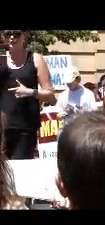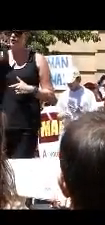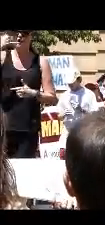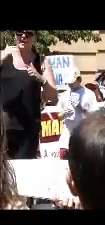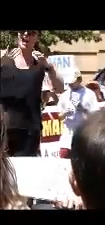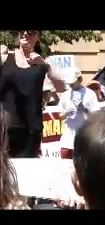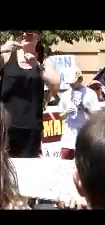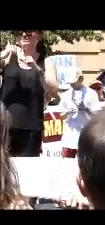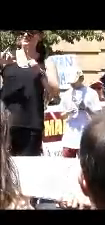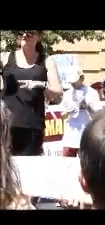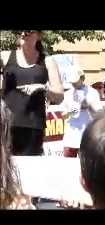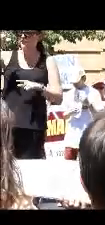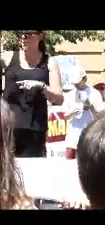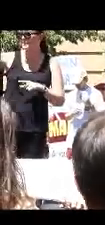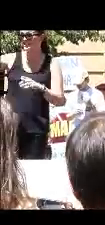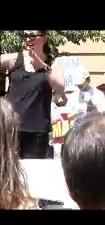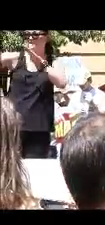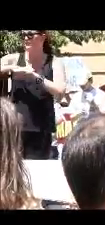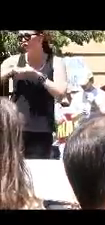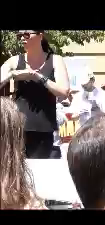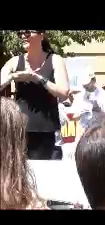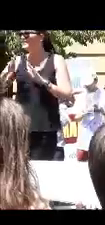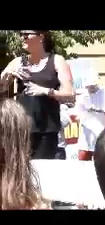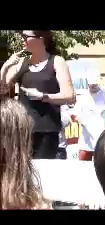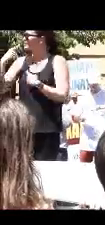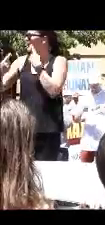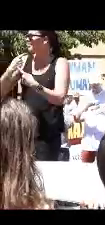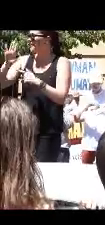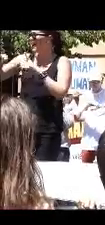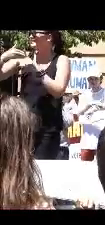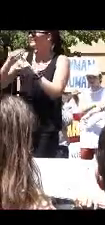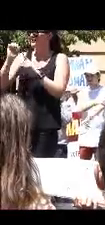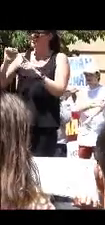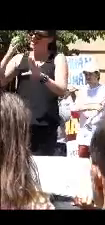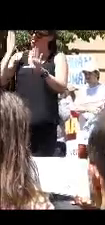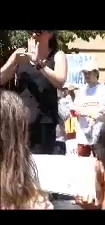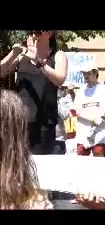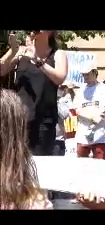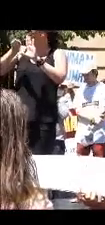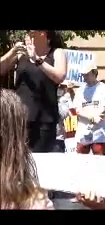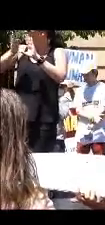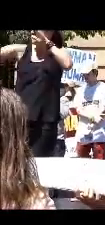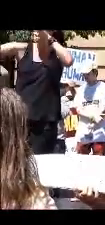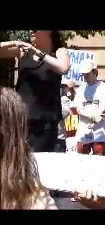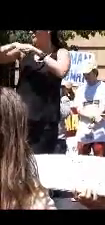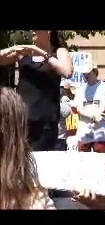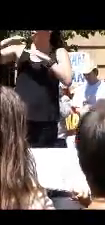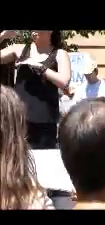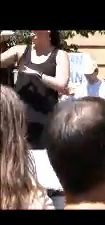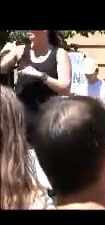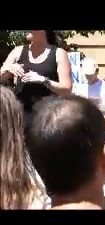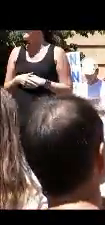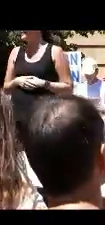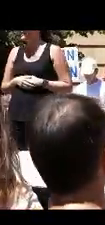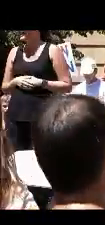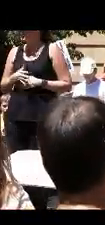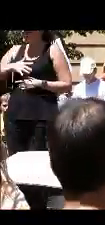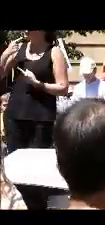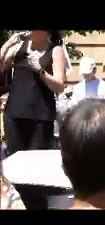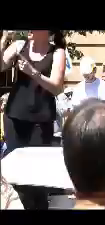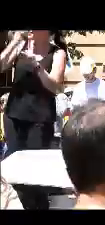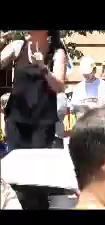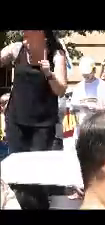full. We need to tell them until their letterboxes are overflowing. And then we need to tell them